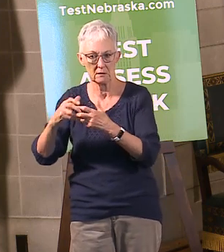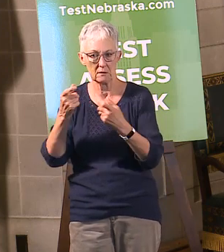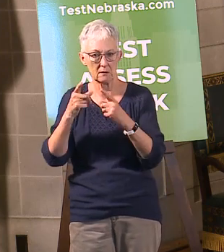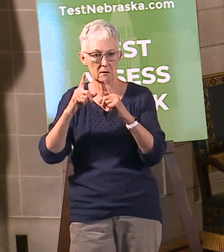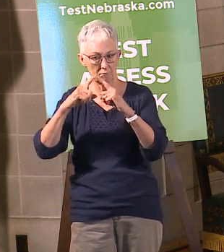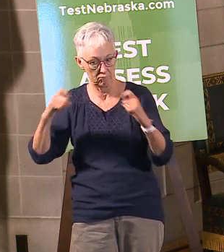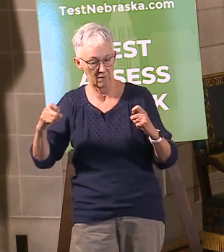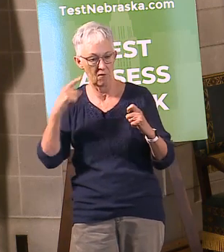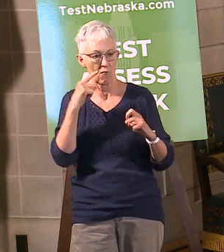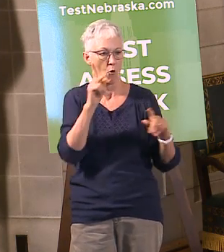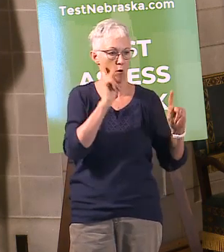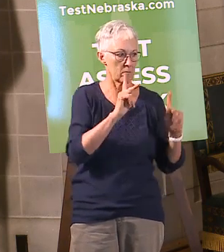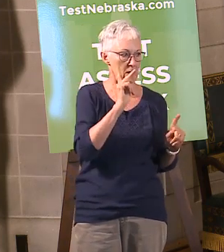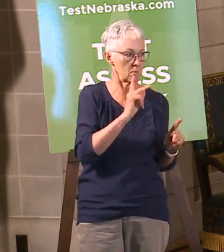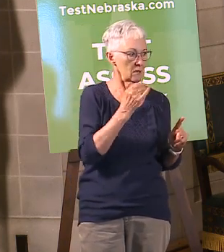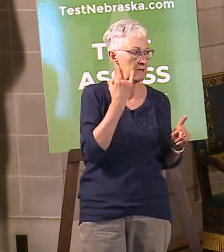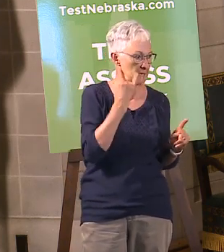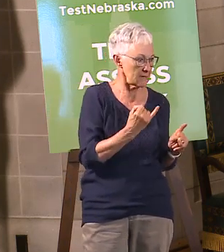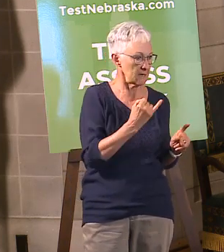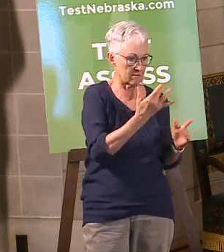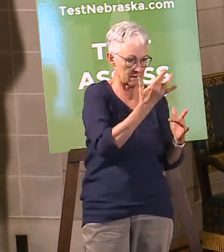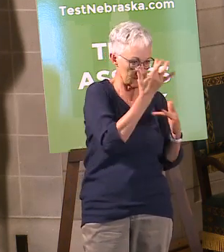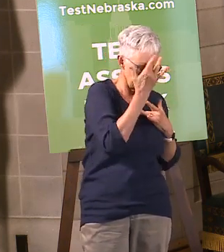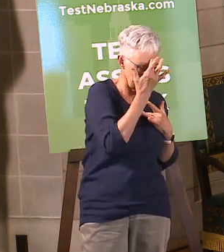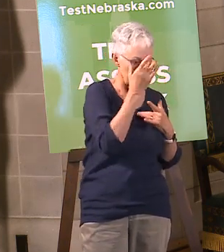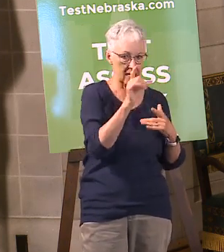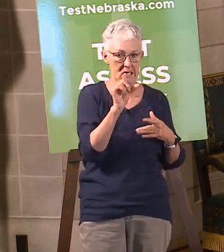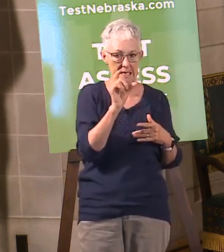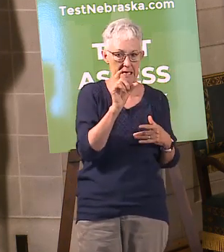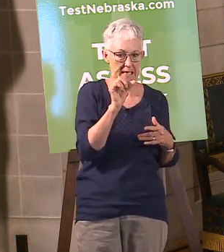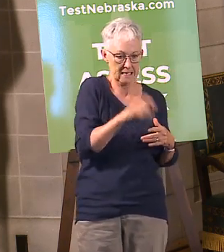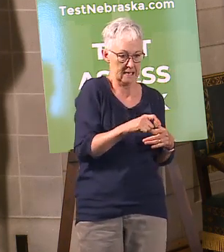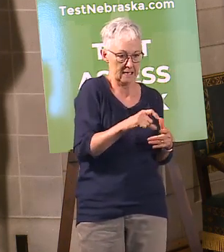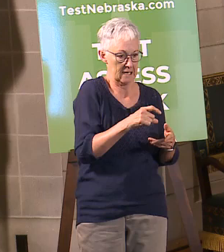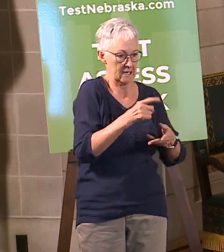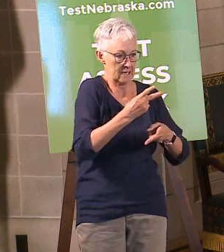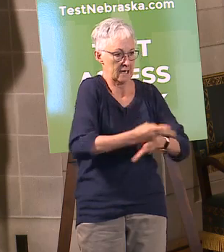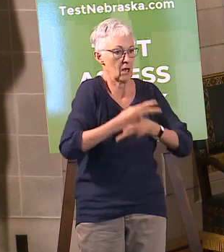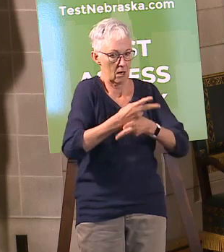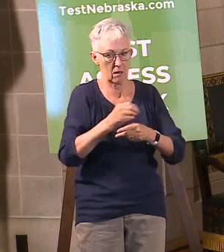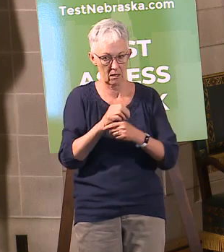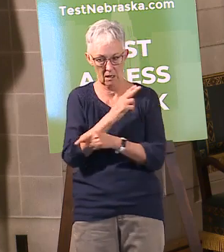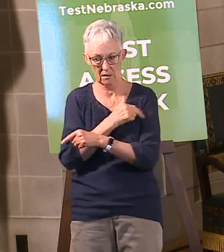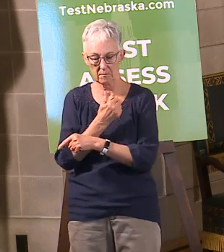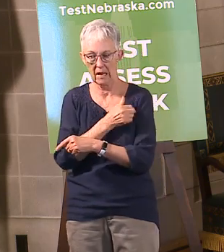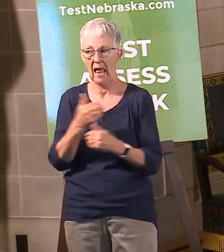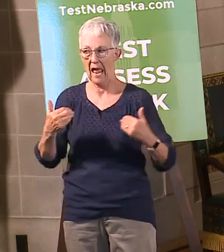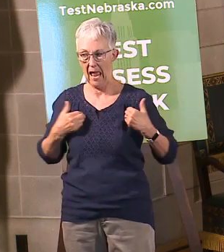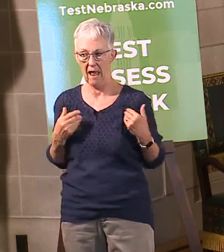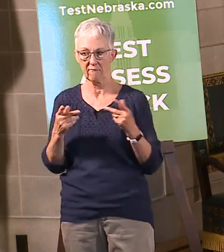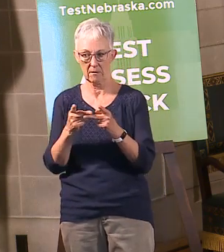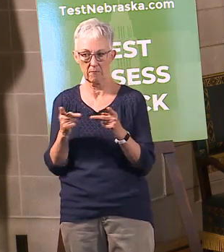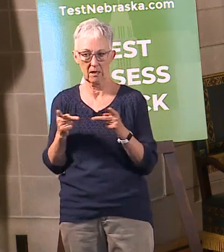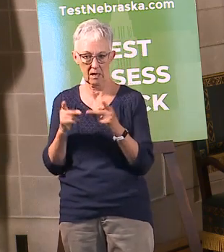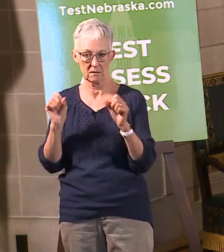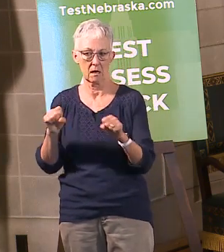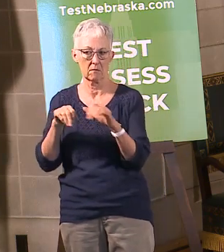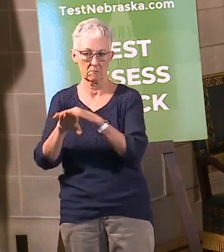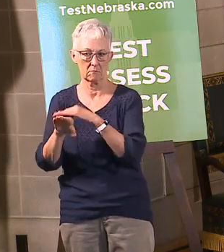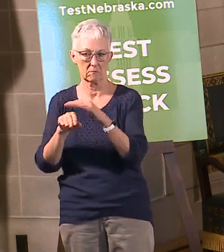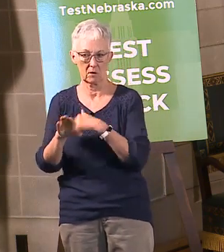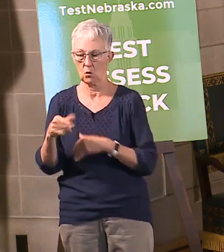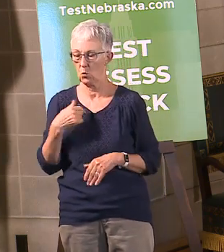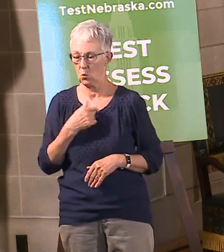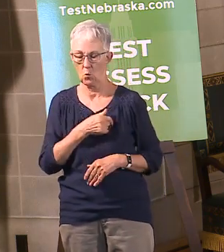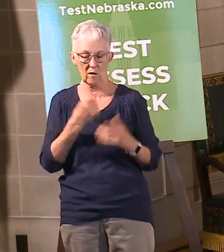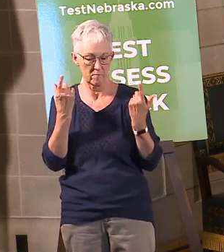that that peak gets flattened down so that you preserve your healthcare system. That is what we've done here in Nebraska, and it's been tremendously successful.